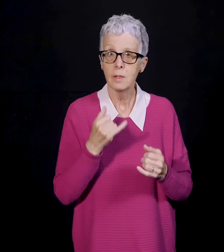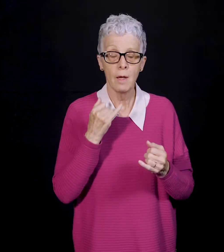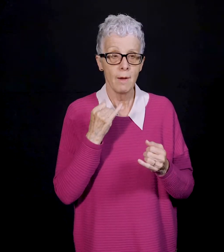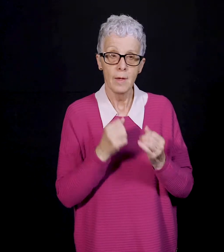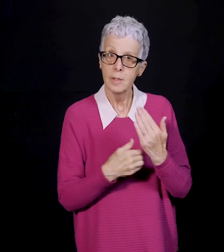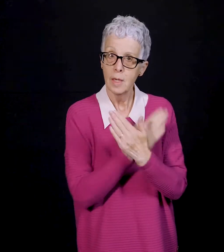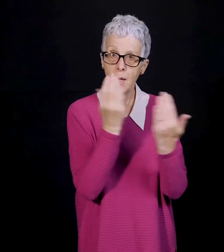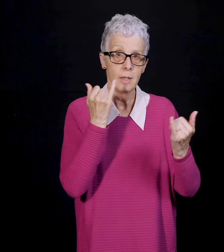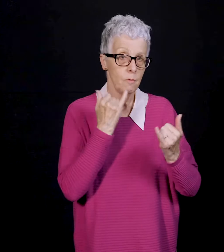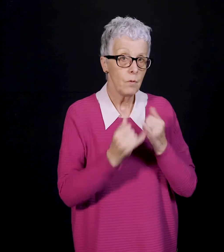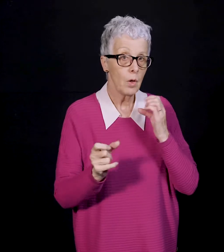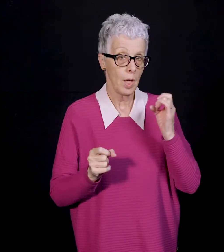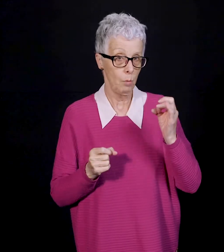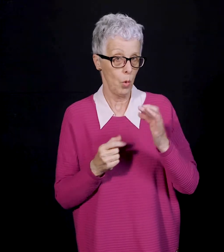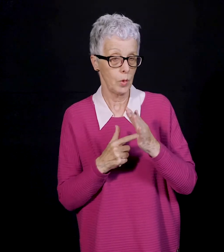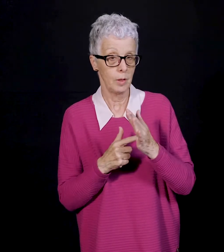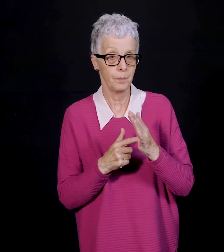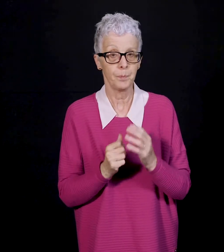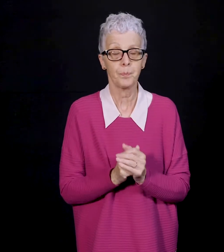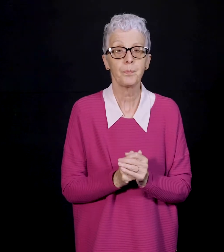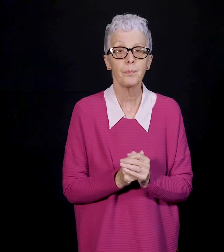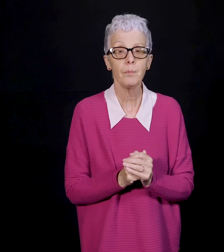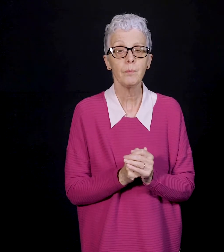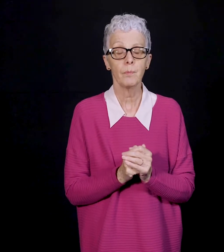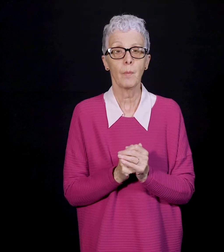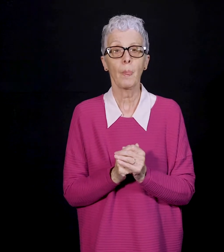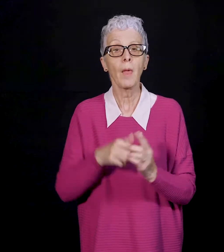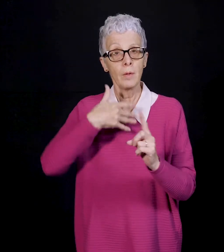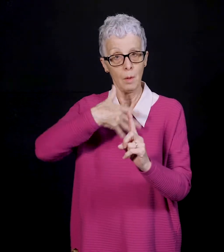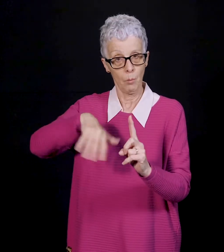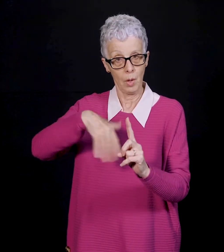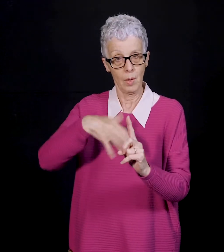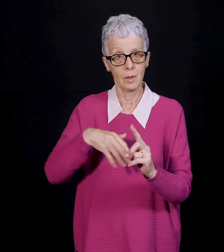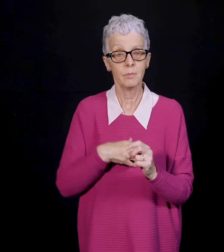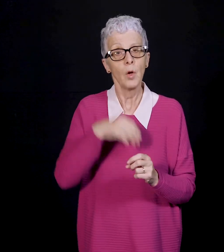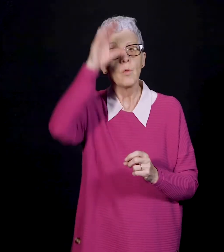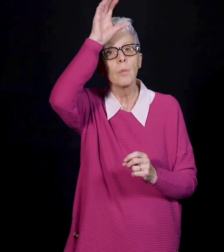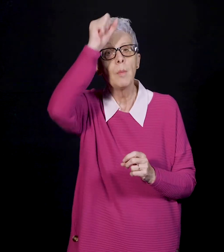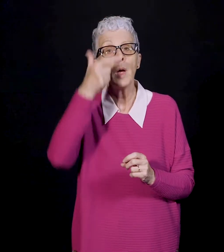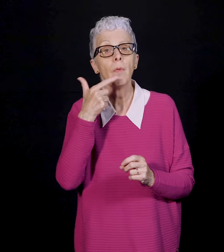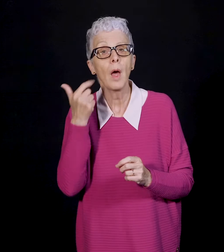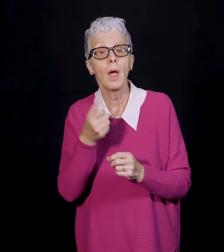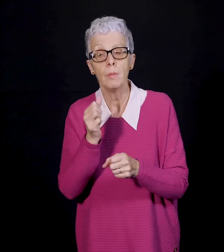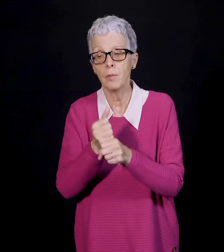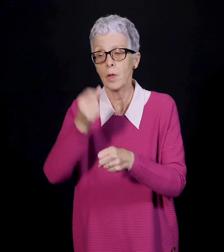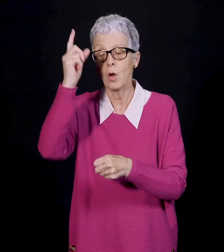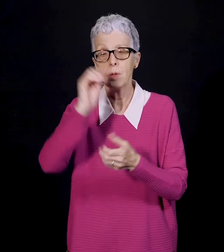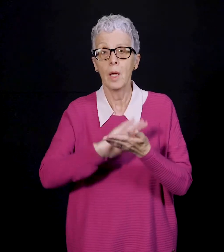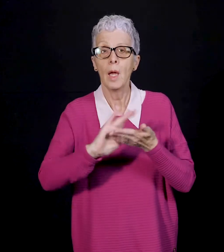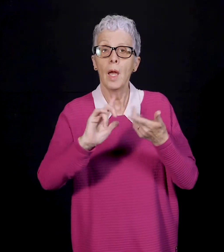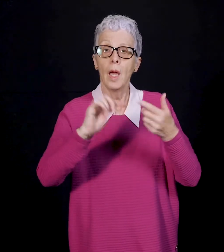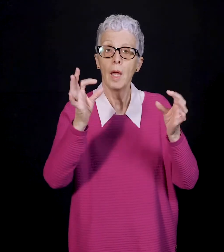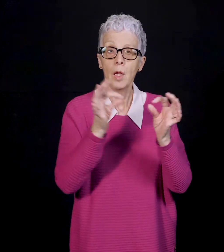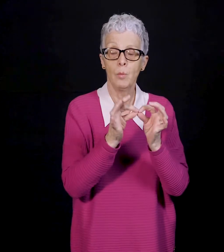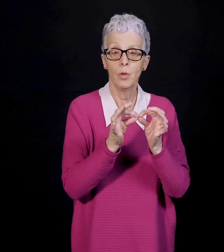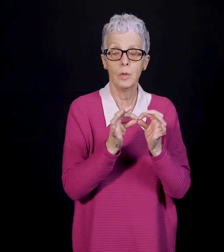year. So with all of that background, let's look again at the Lamb of God, because Hebrews 9 makes some fantastic connections between